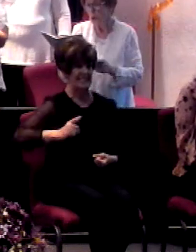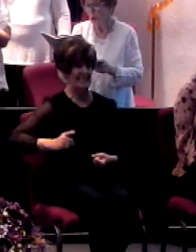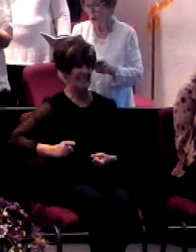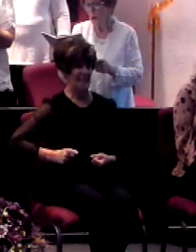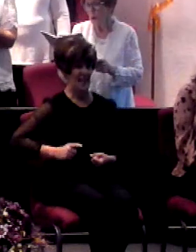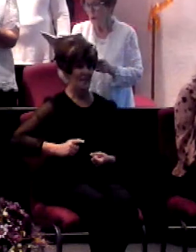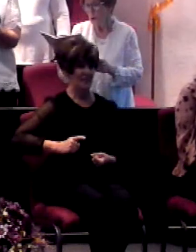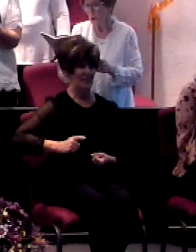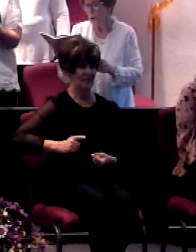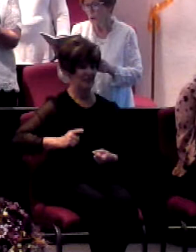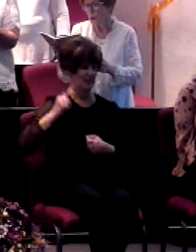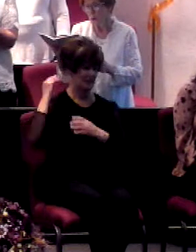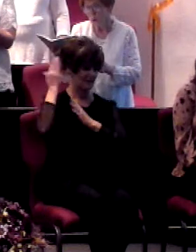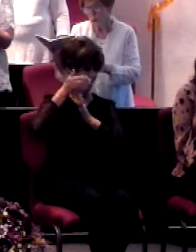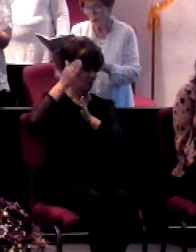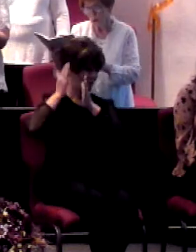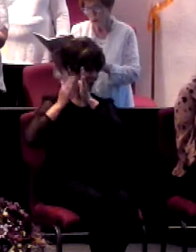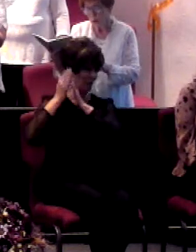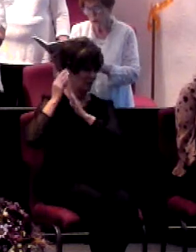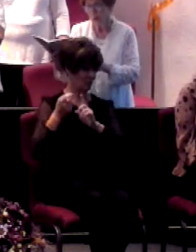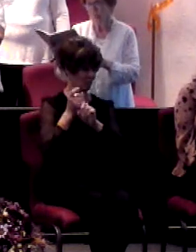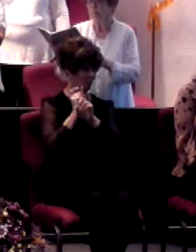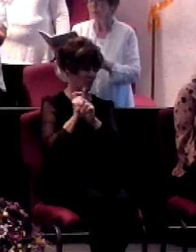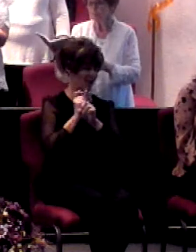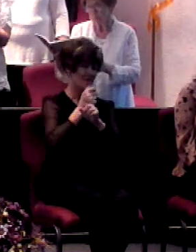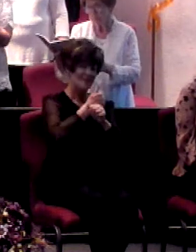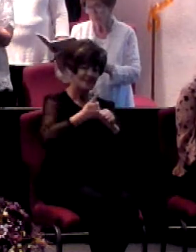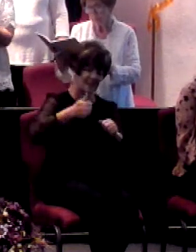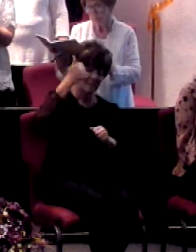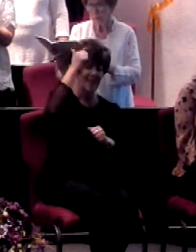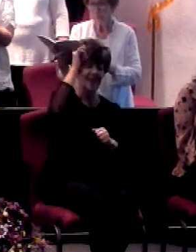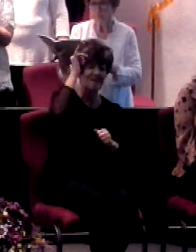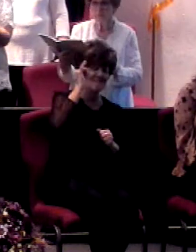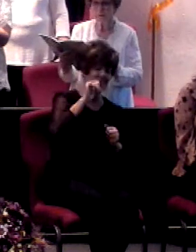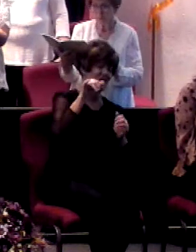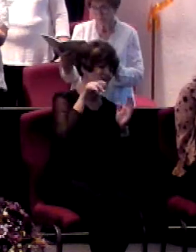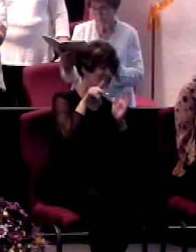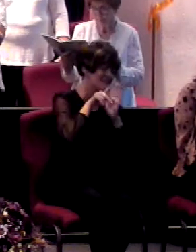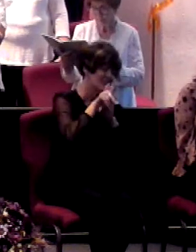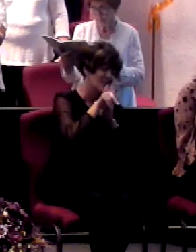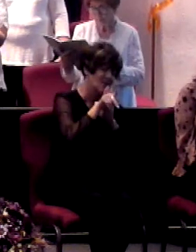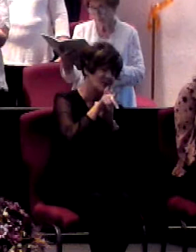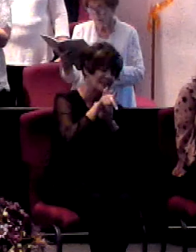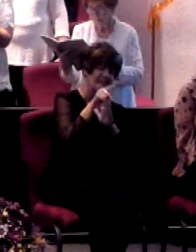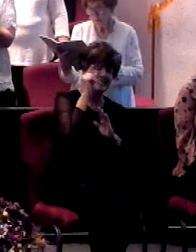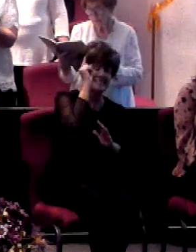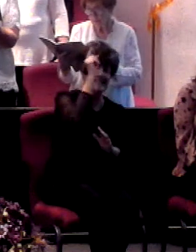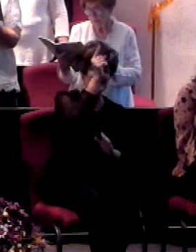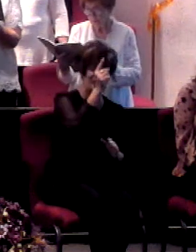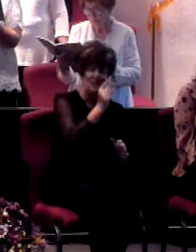died to ransom the slave. Is he worthy? Is